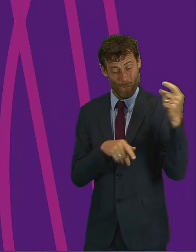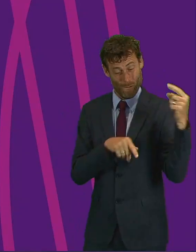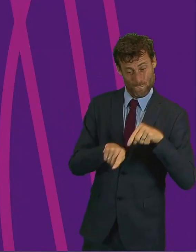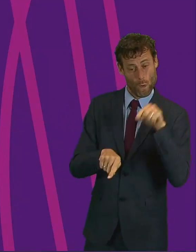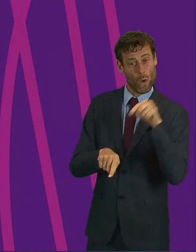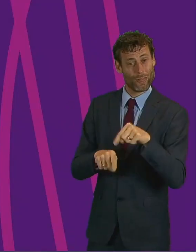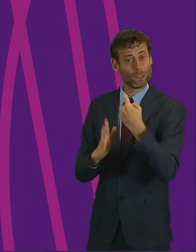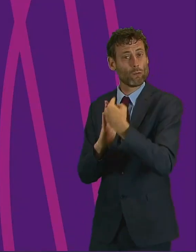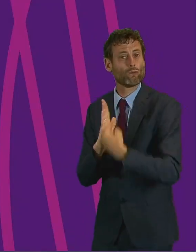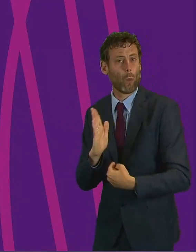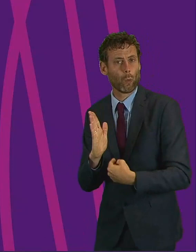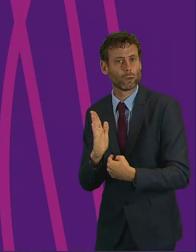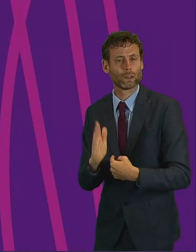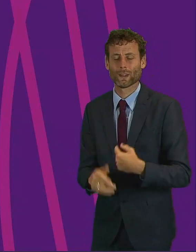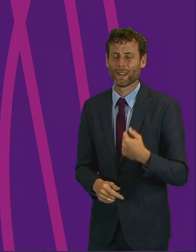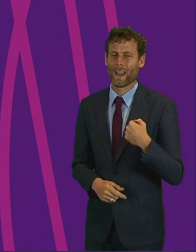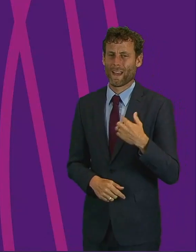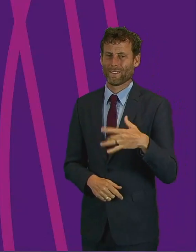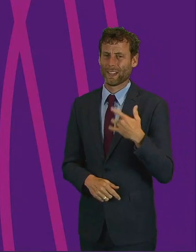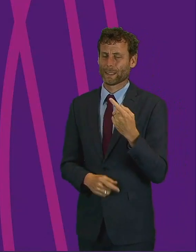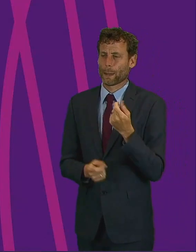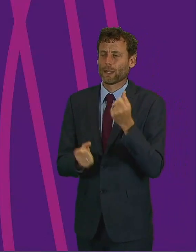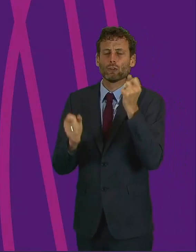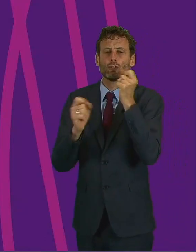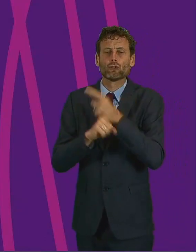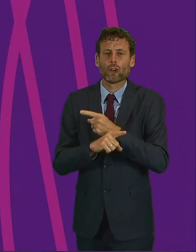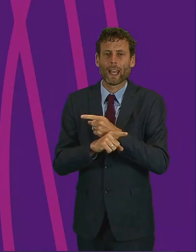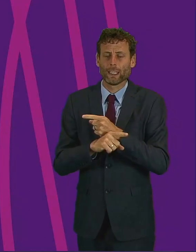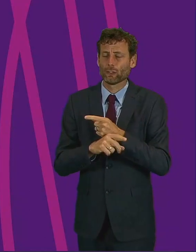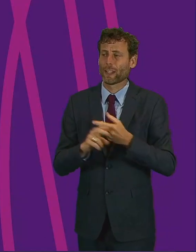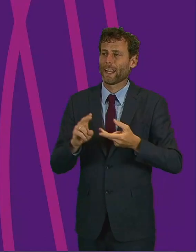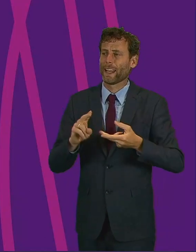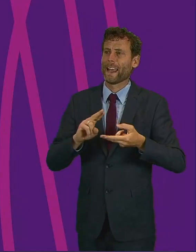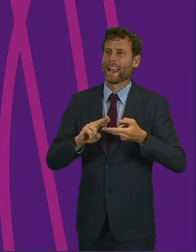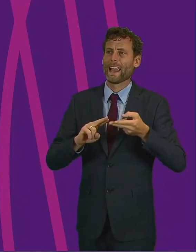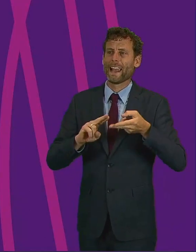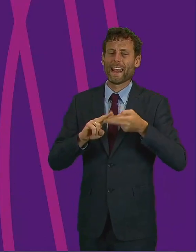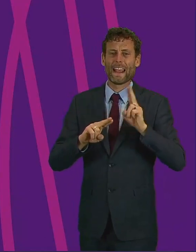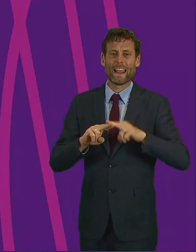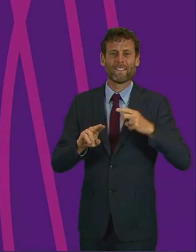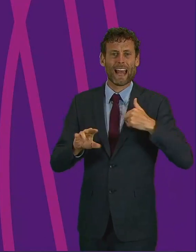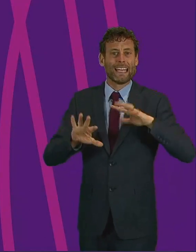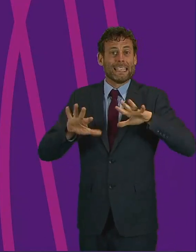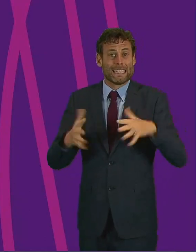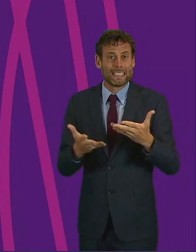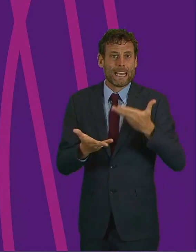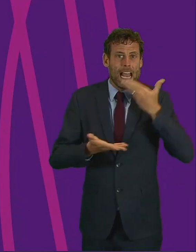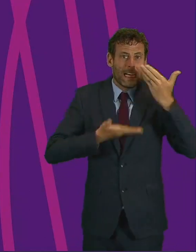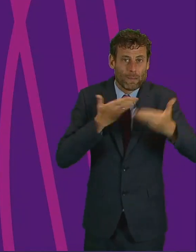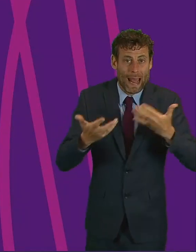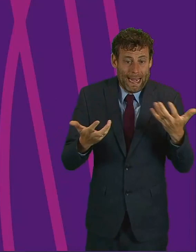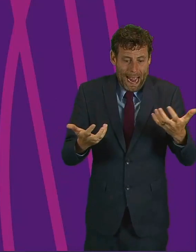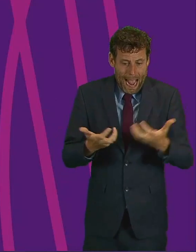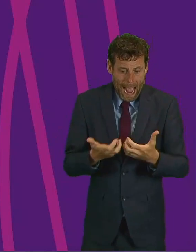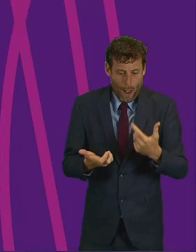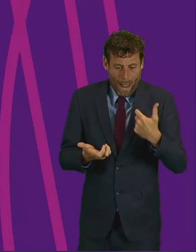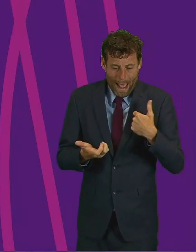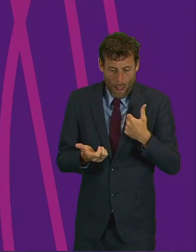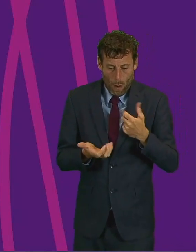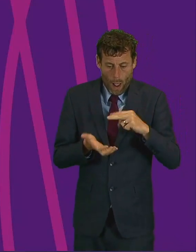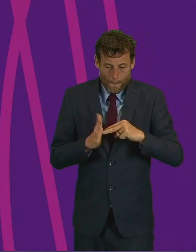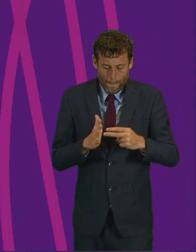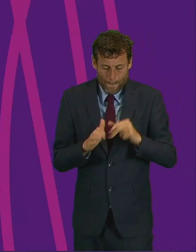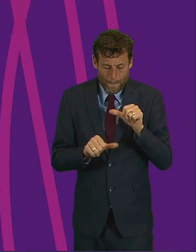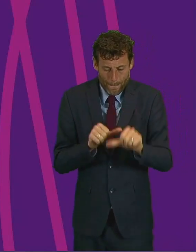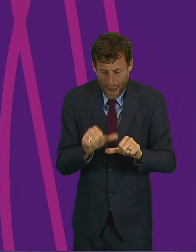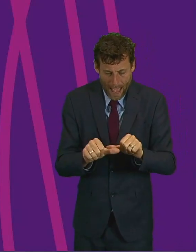be a bit strange and actually negligent of me not to do that and not to explain how our approach develops and adapts as our